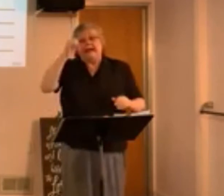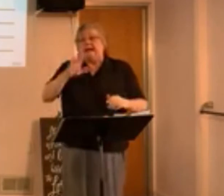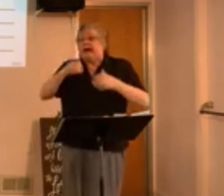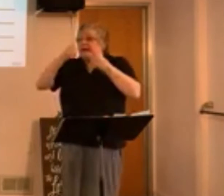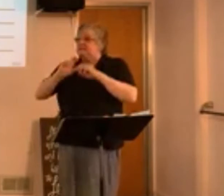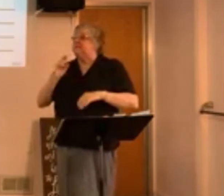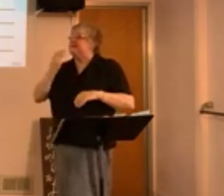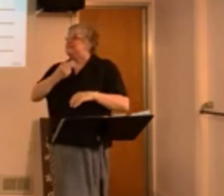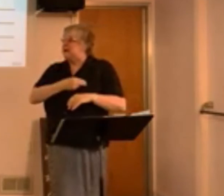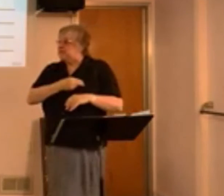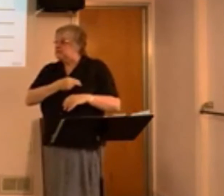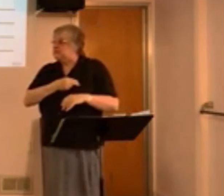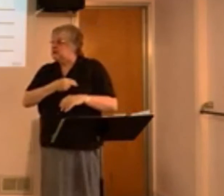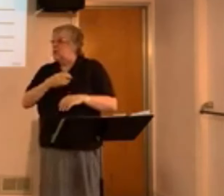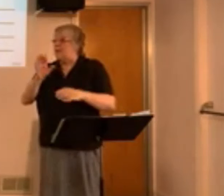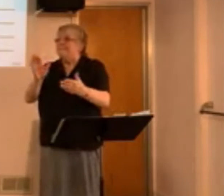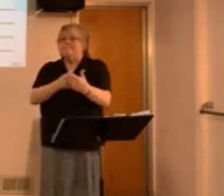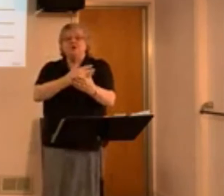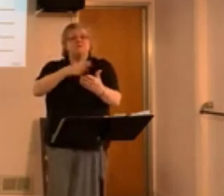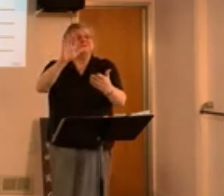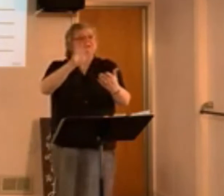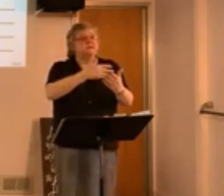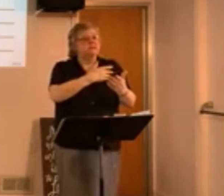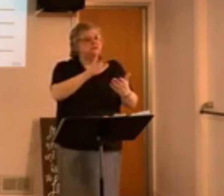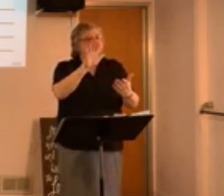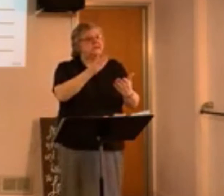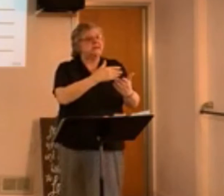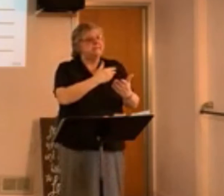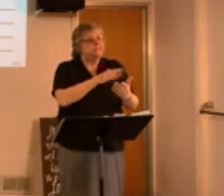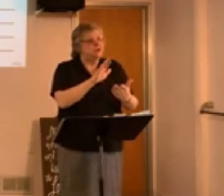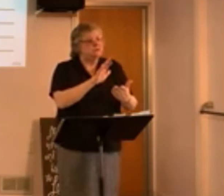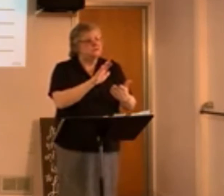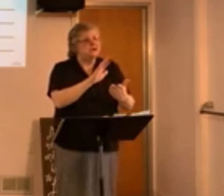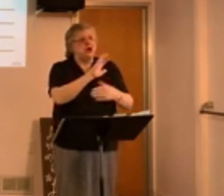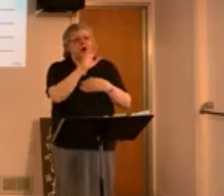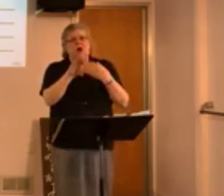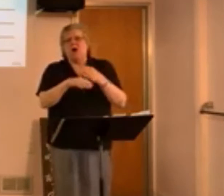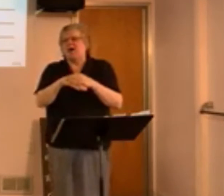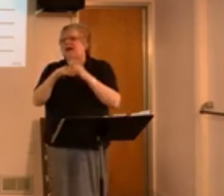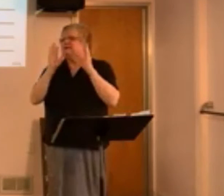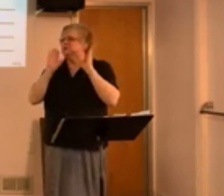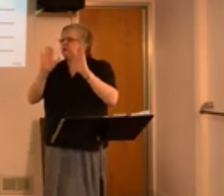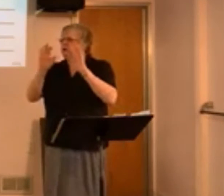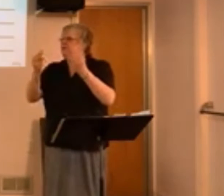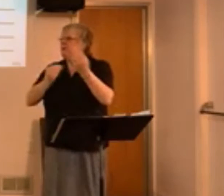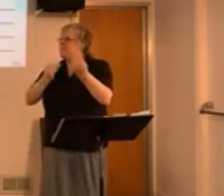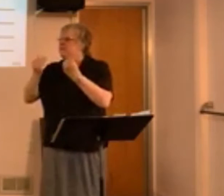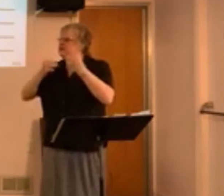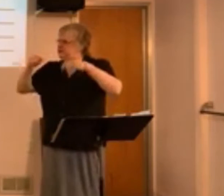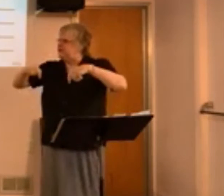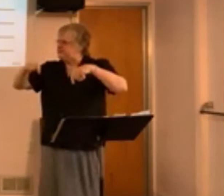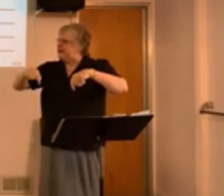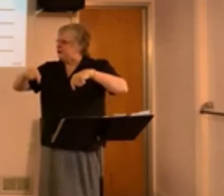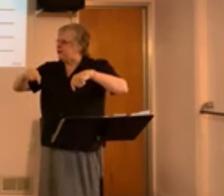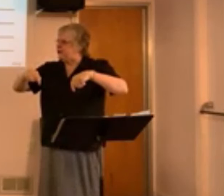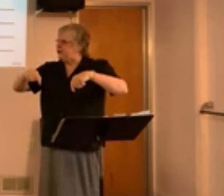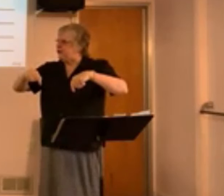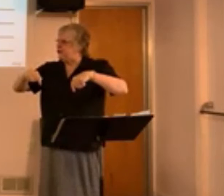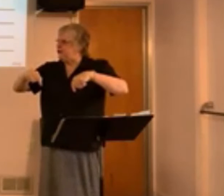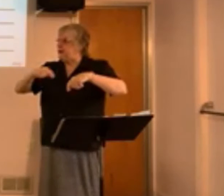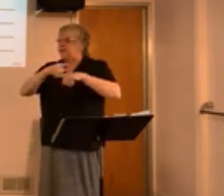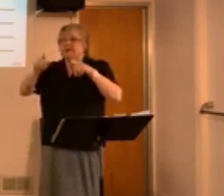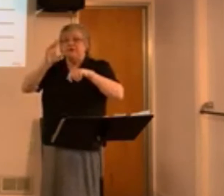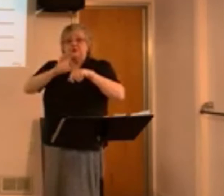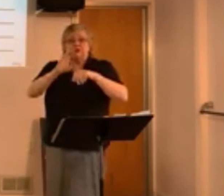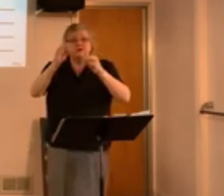blessed us with music and all kinds of wonderful ministries. But the